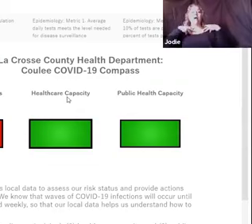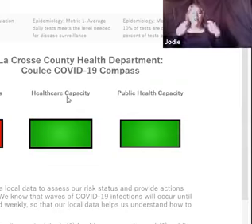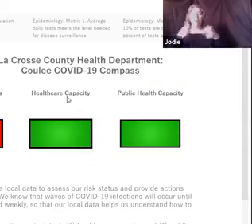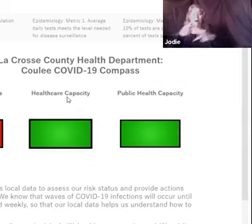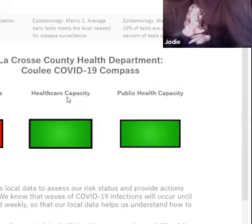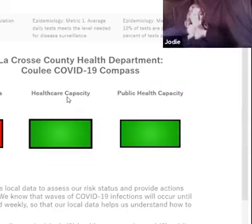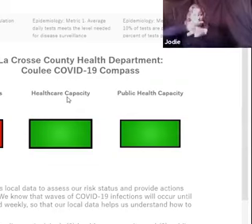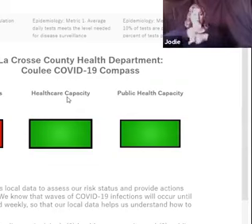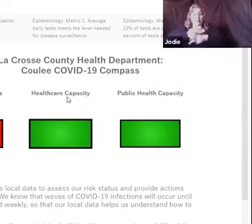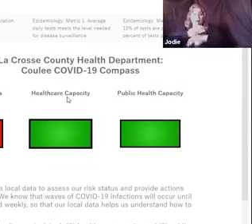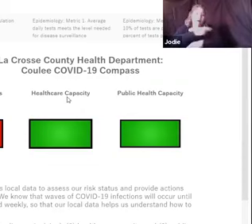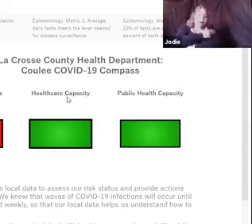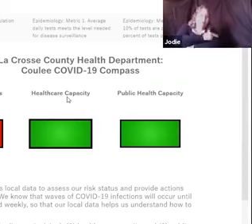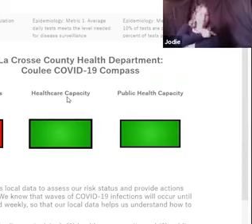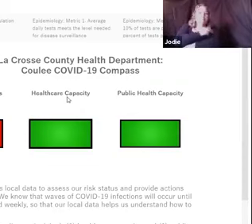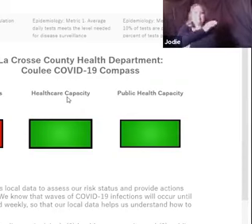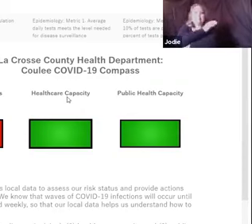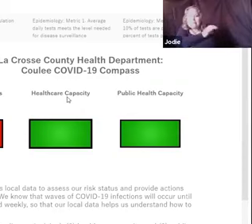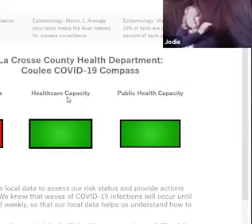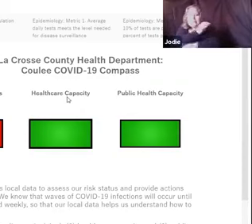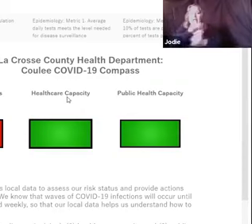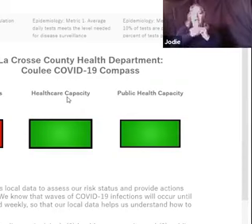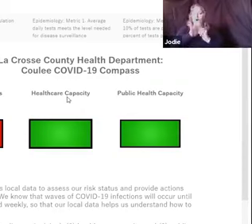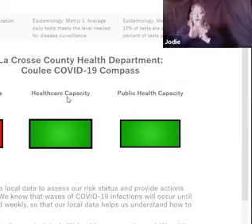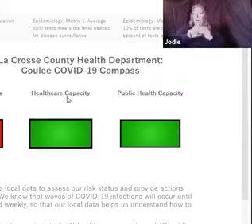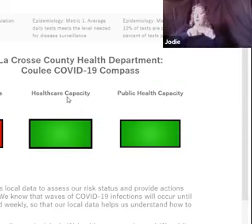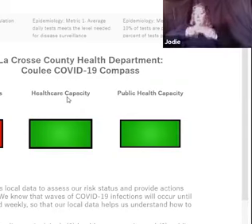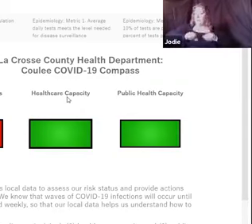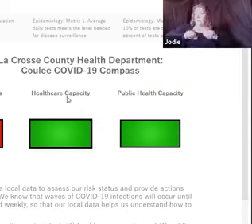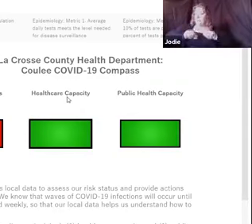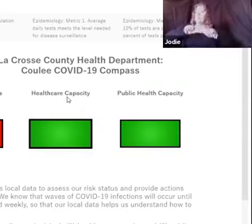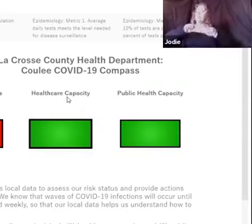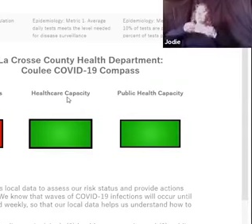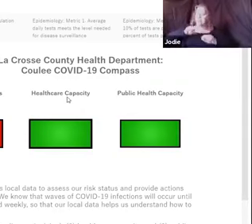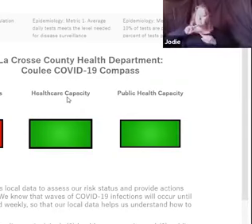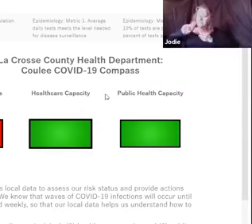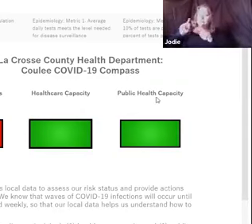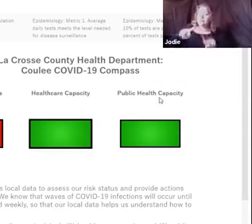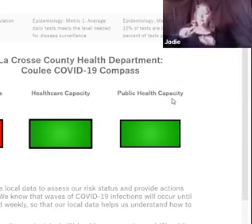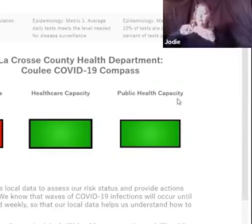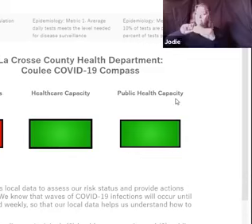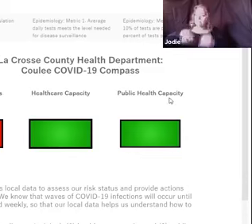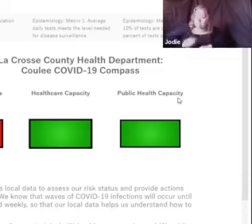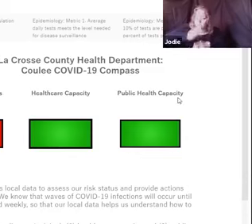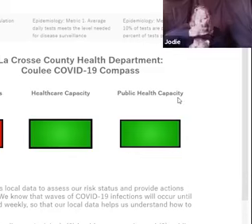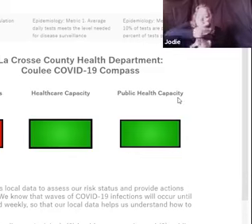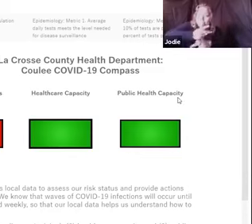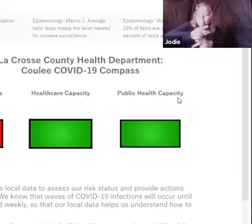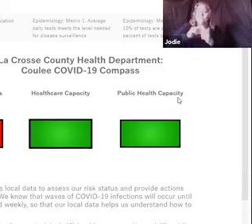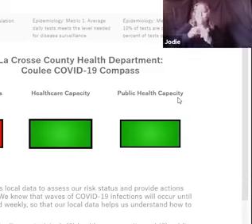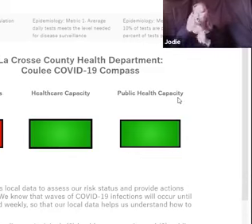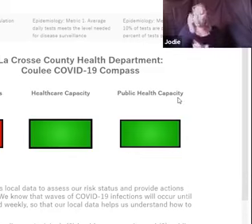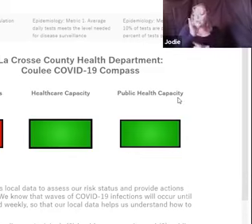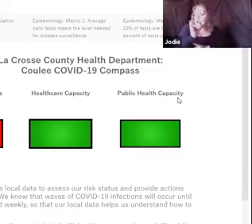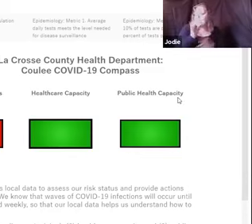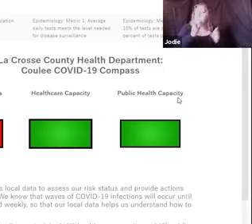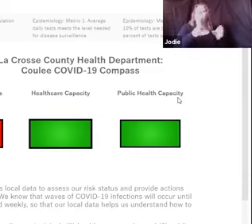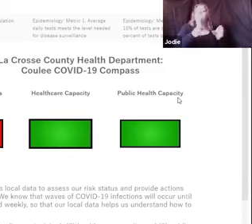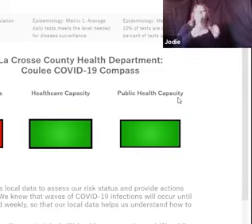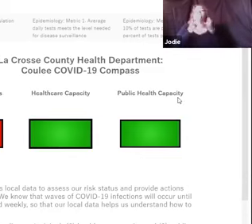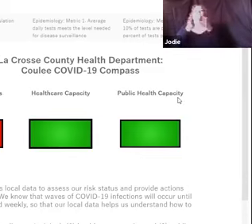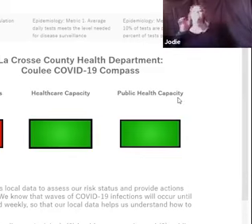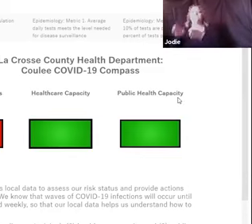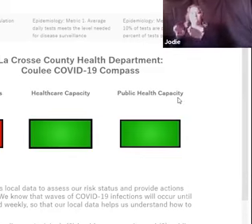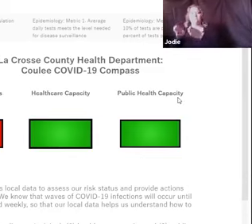to respond to COVID-19 patients both now and in the future. And then there's public health capacity, which